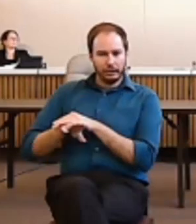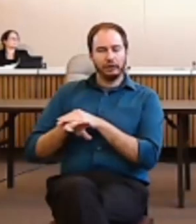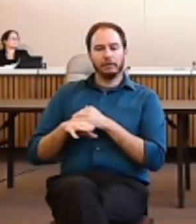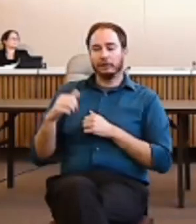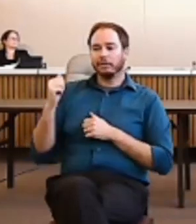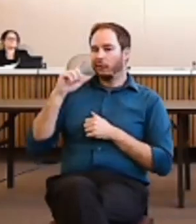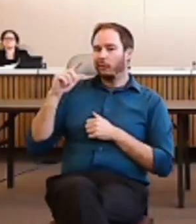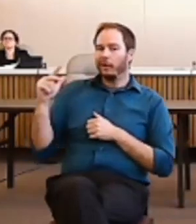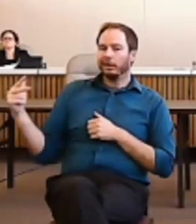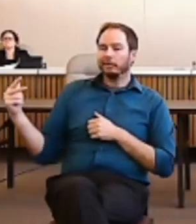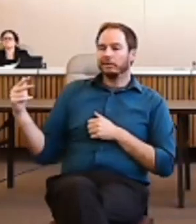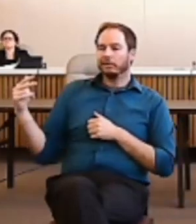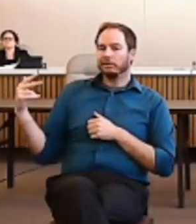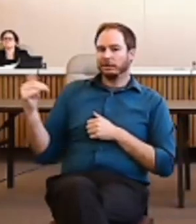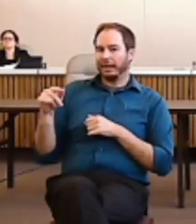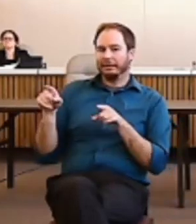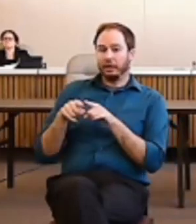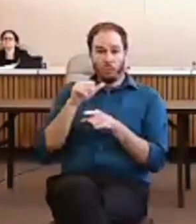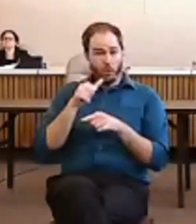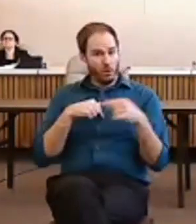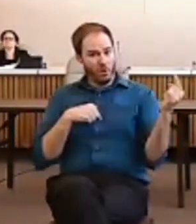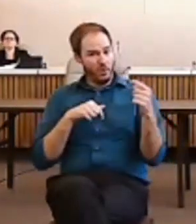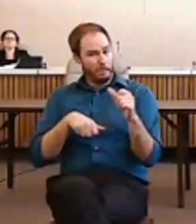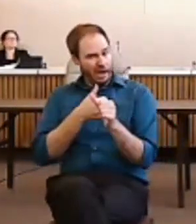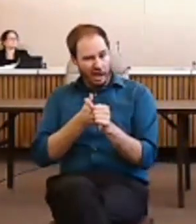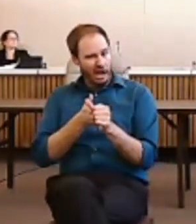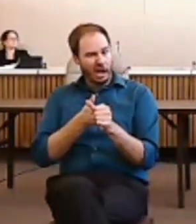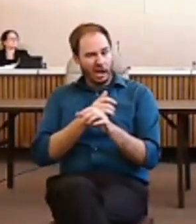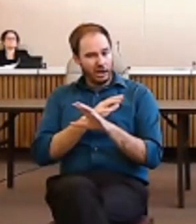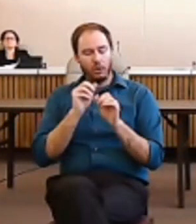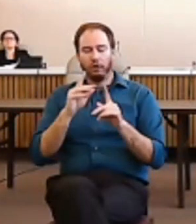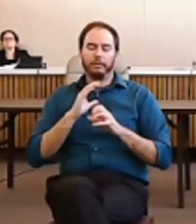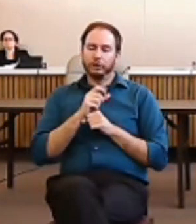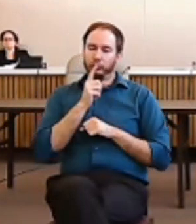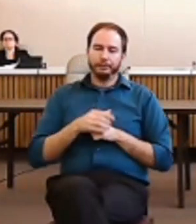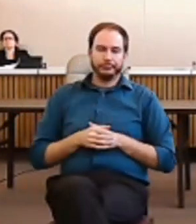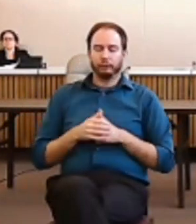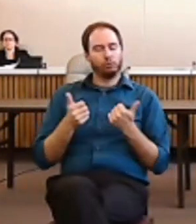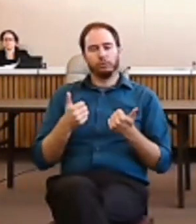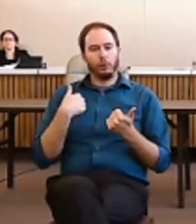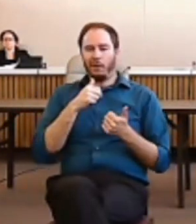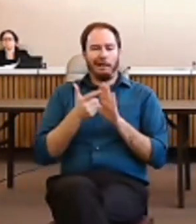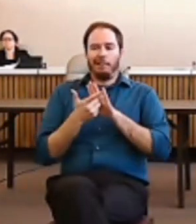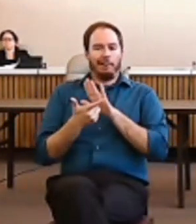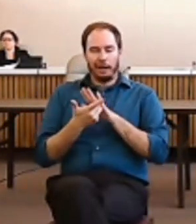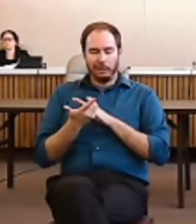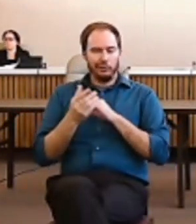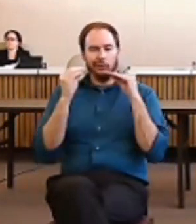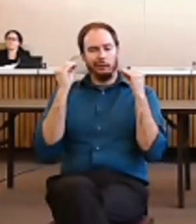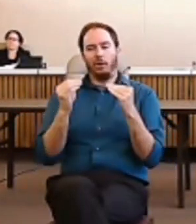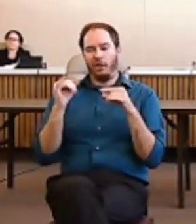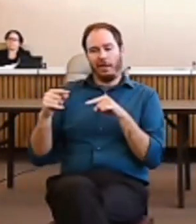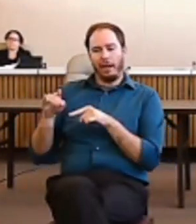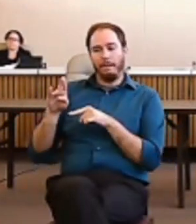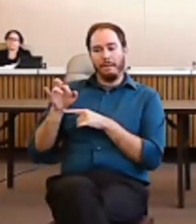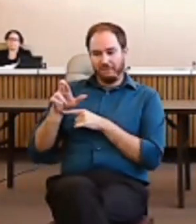that same road. Okay, they're not going to go behind. Okay, just wanted to make sure. No, we're not allowing, like I said, nothing through that